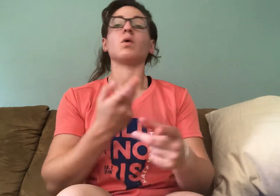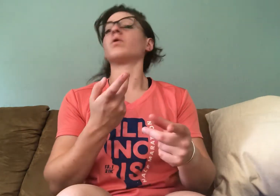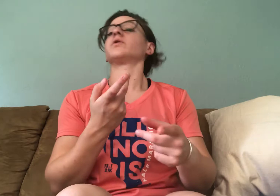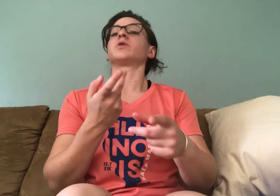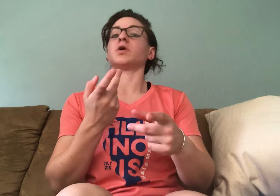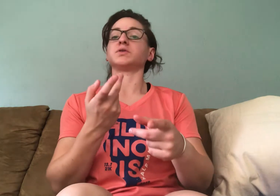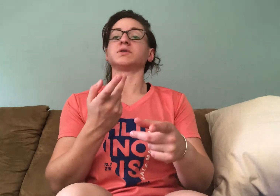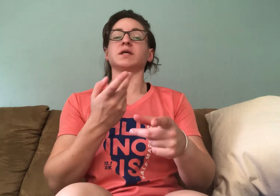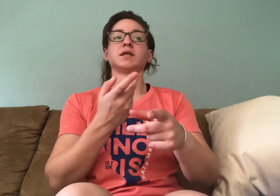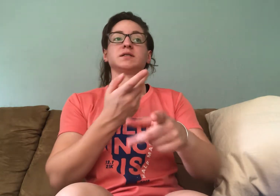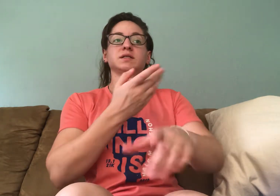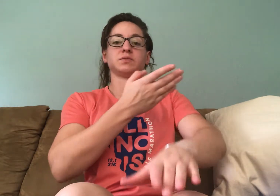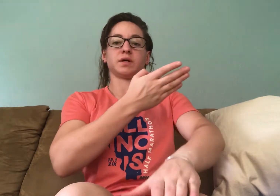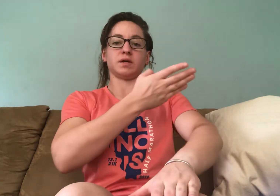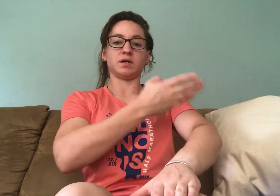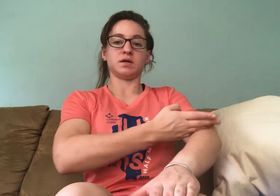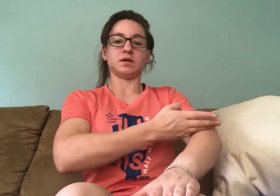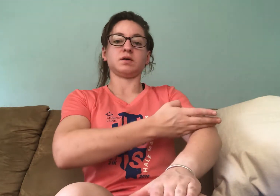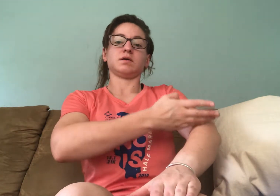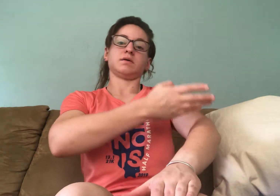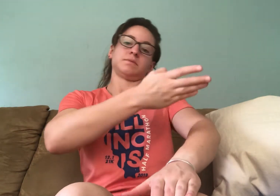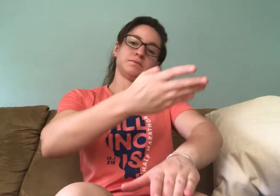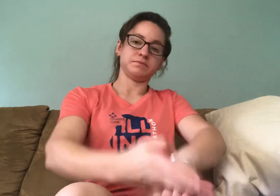Or you can also sign this way.